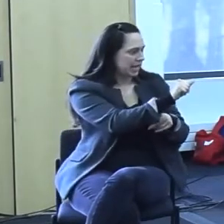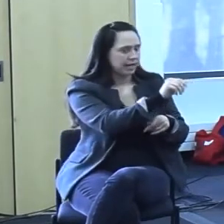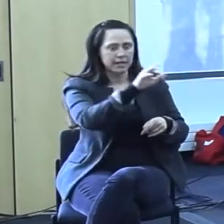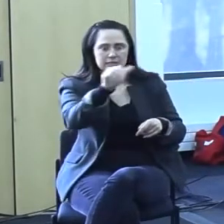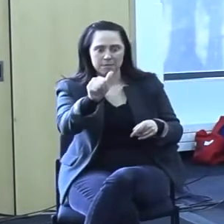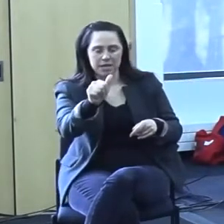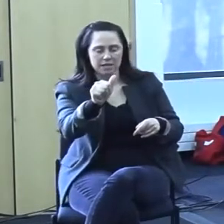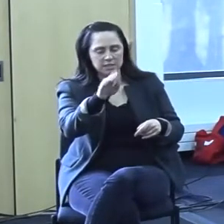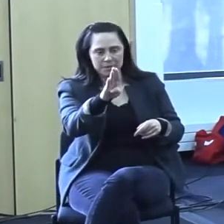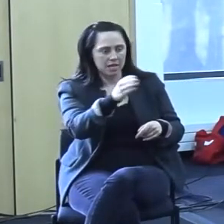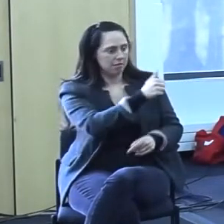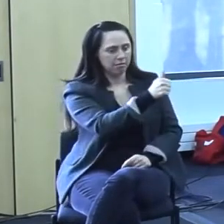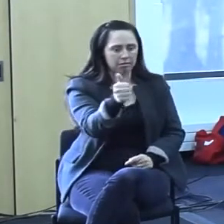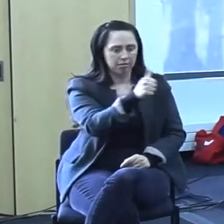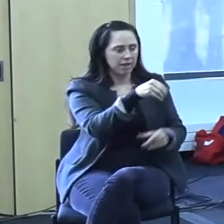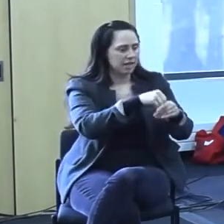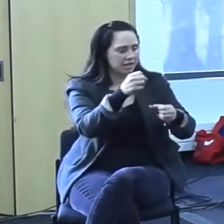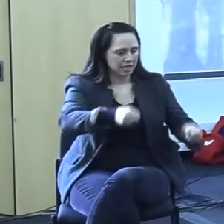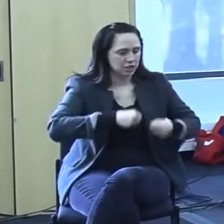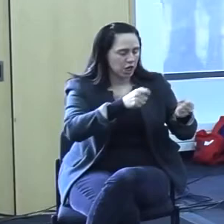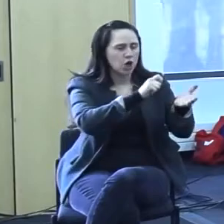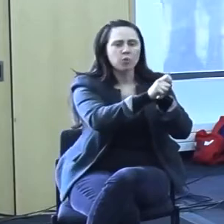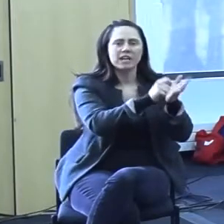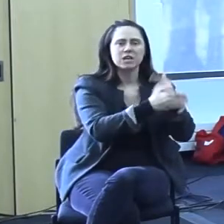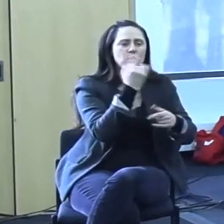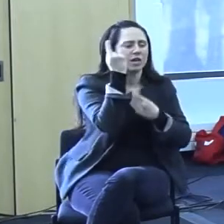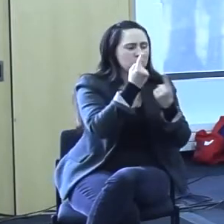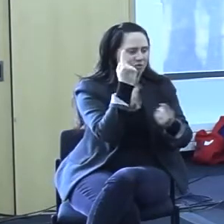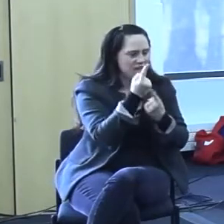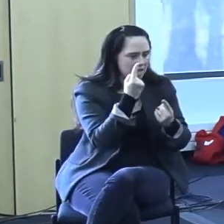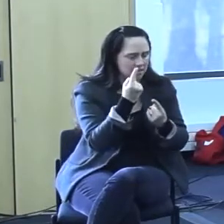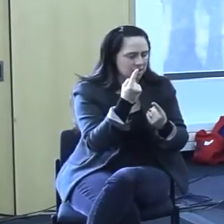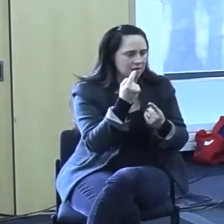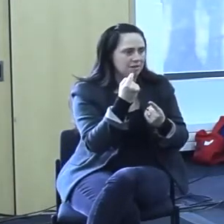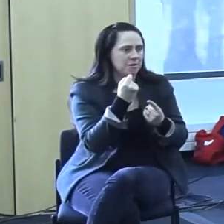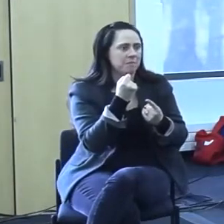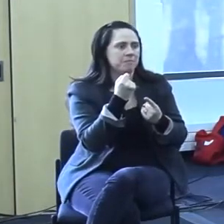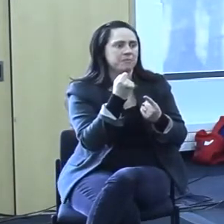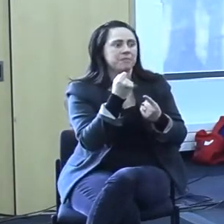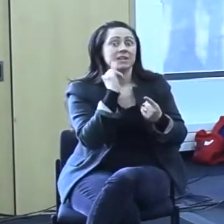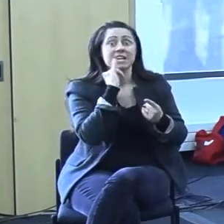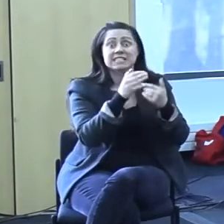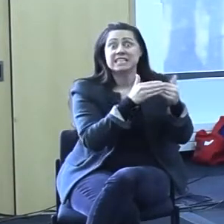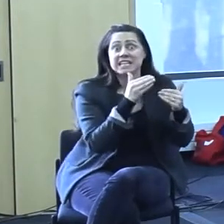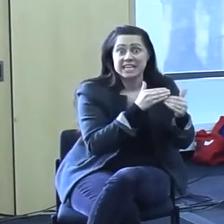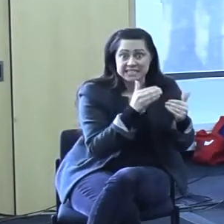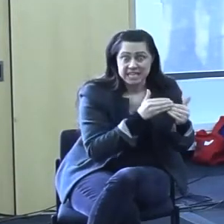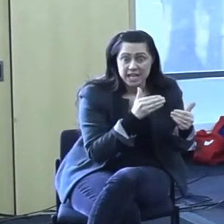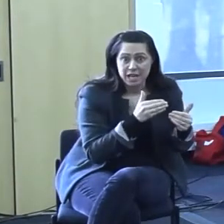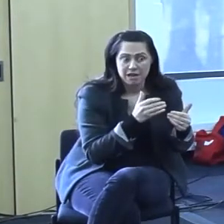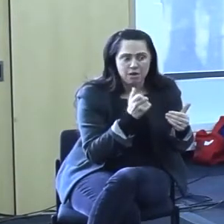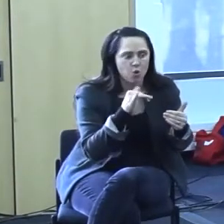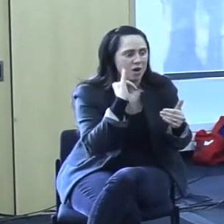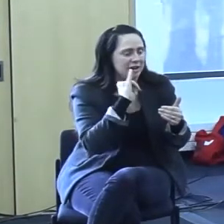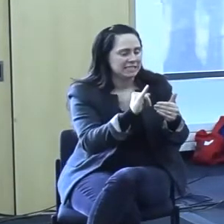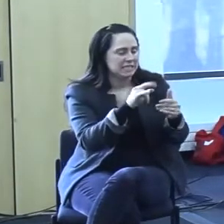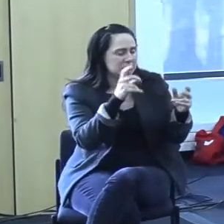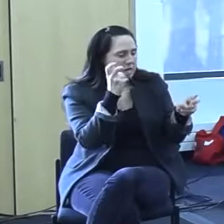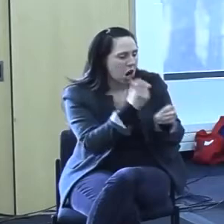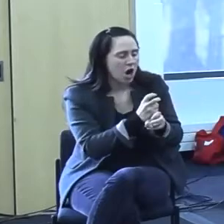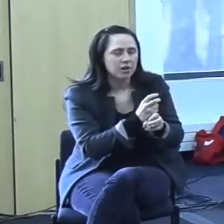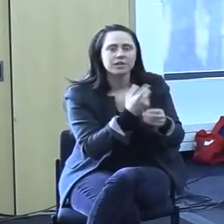in the chair and like write down what you think, like is anything like is it as easy as you thought, or like try to go